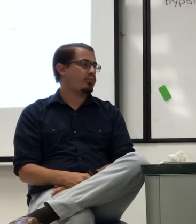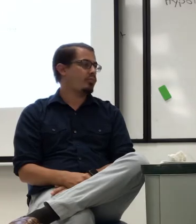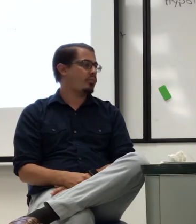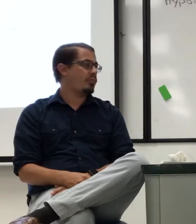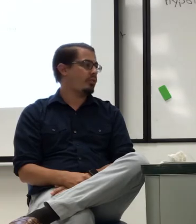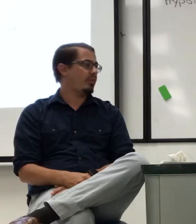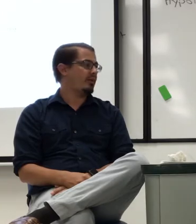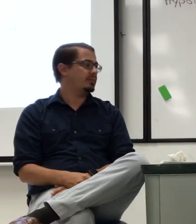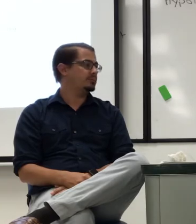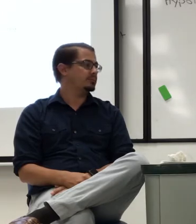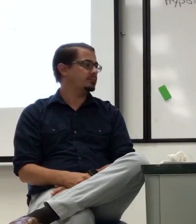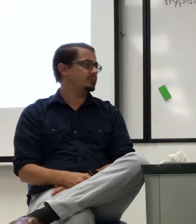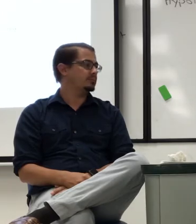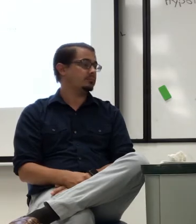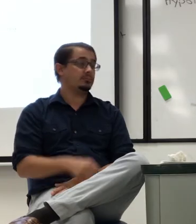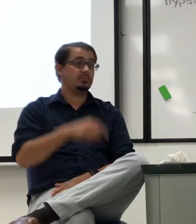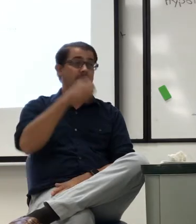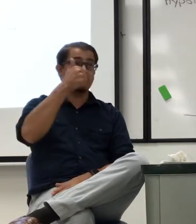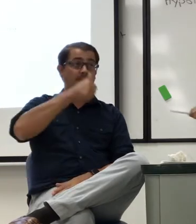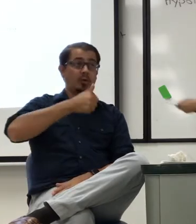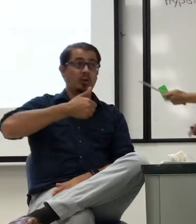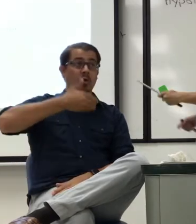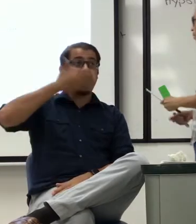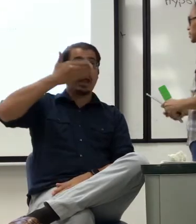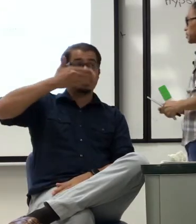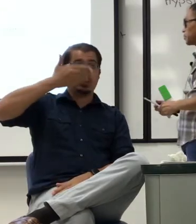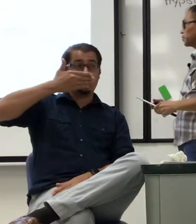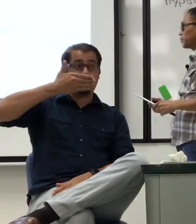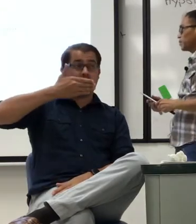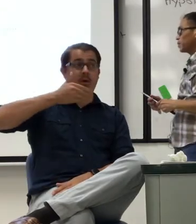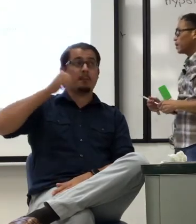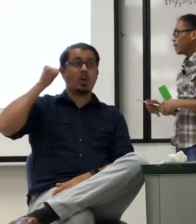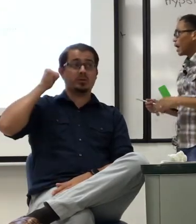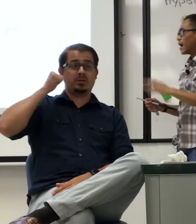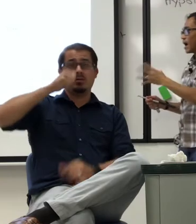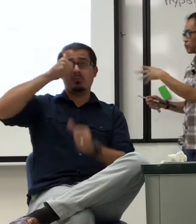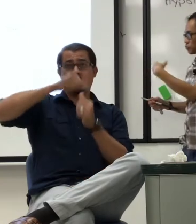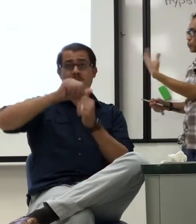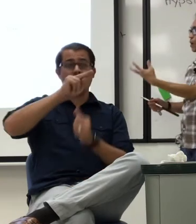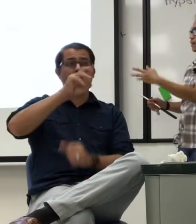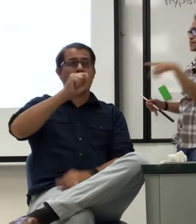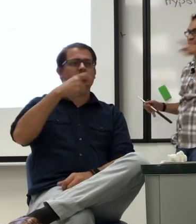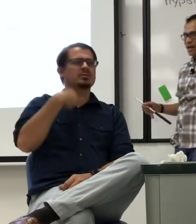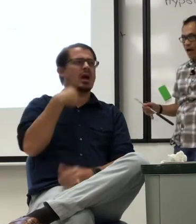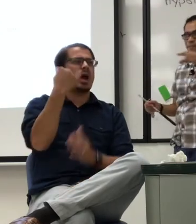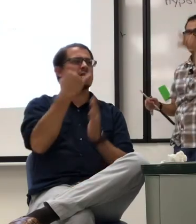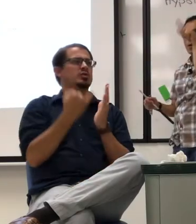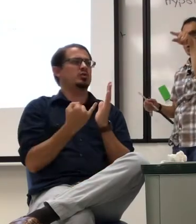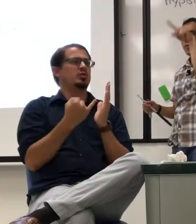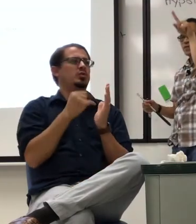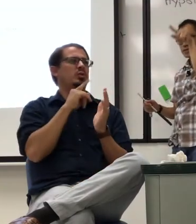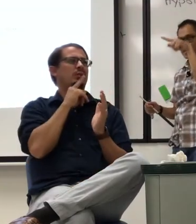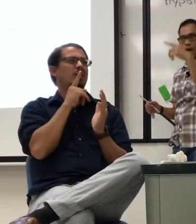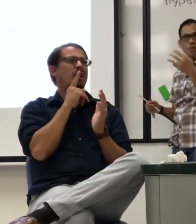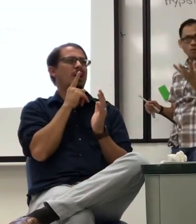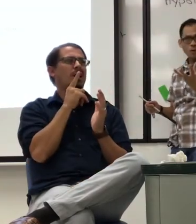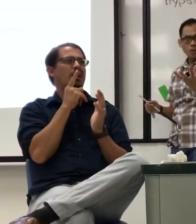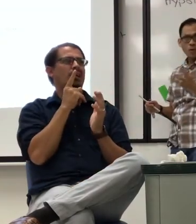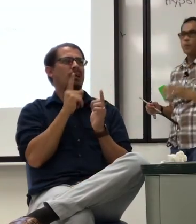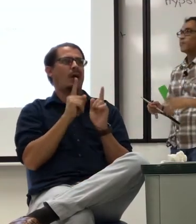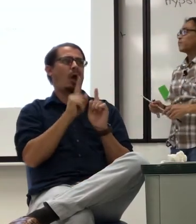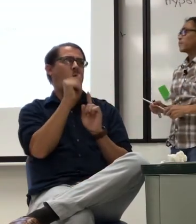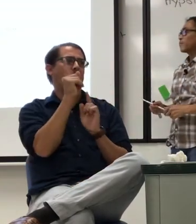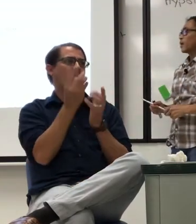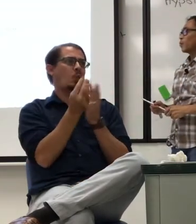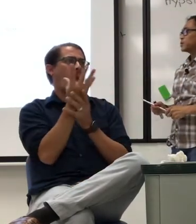So let's remember that anterior, posterior, in your notes I should have, I drew this kind of upgrowth and this